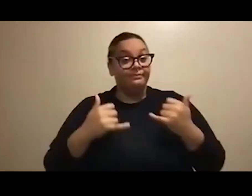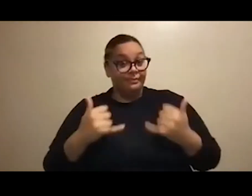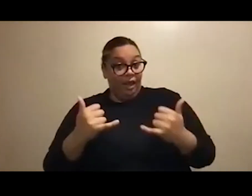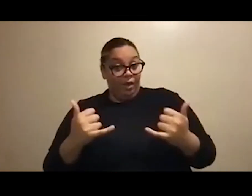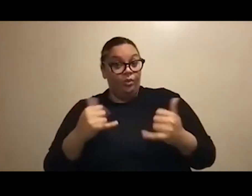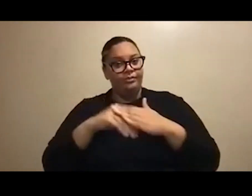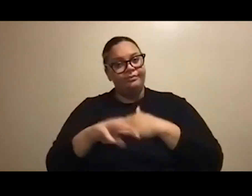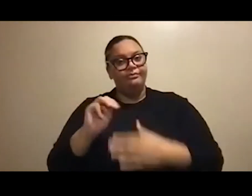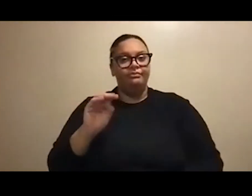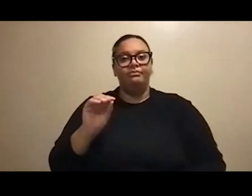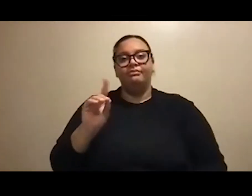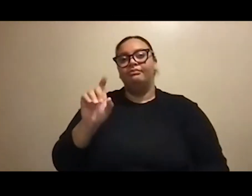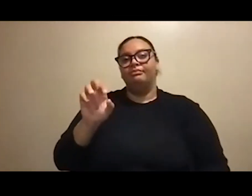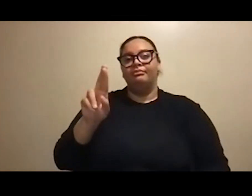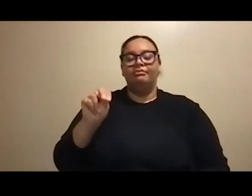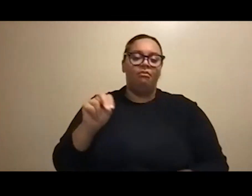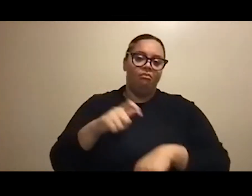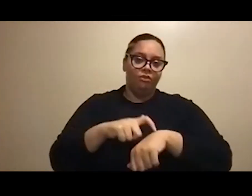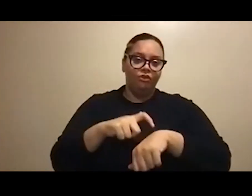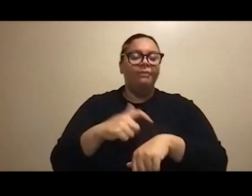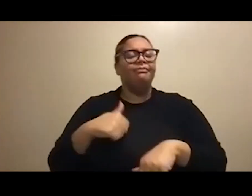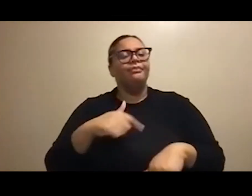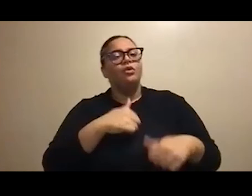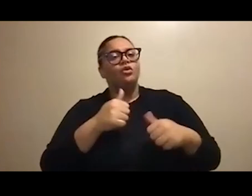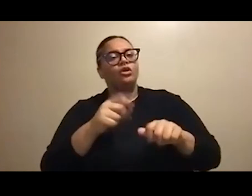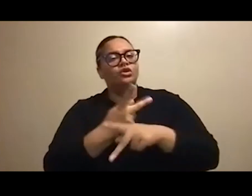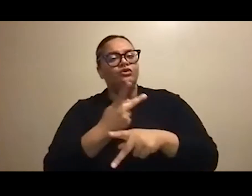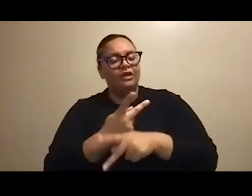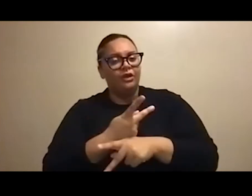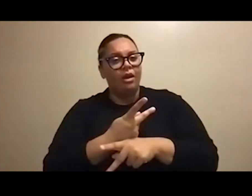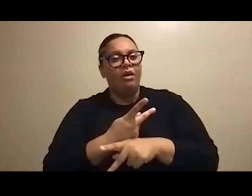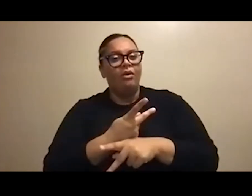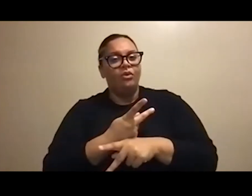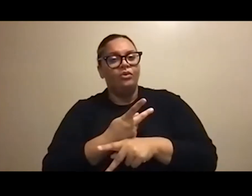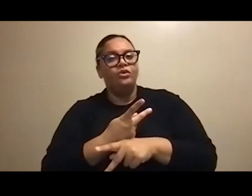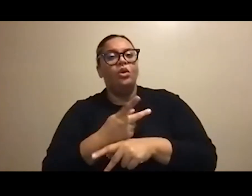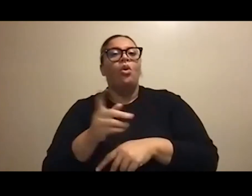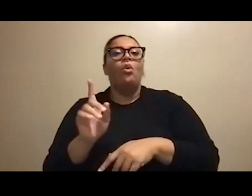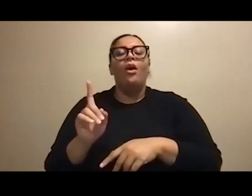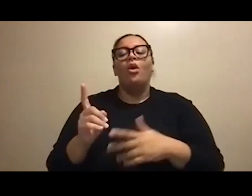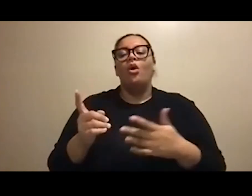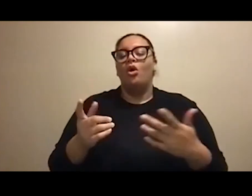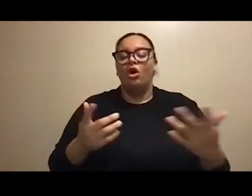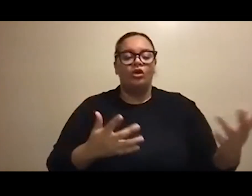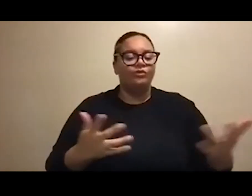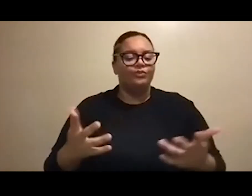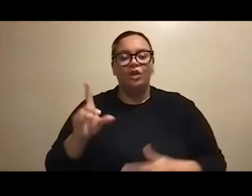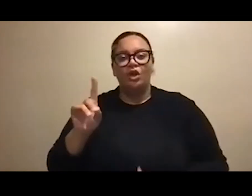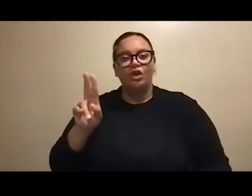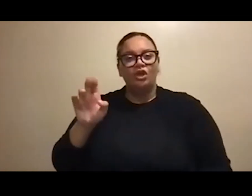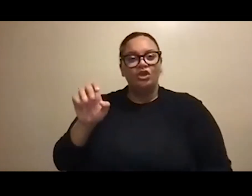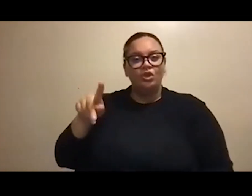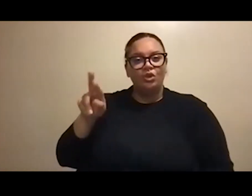the United States, is to try and sort out where the parameters of due process exist with